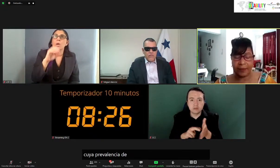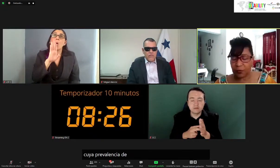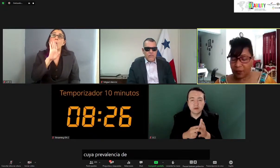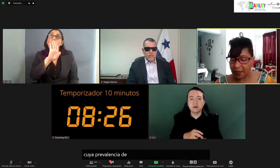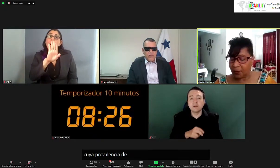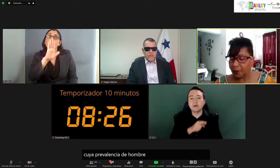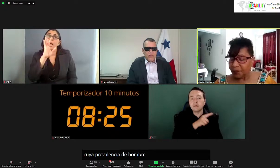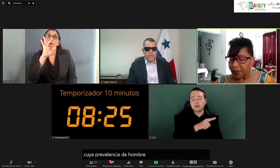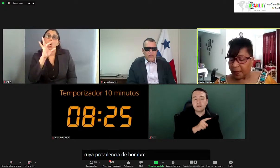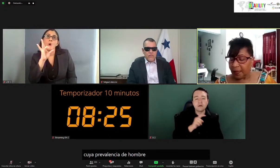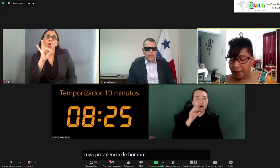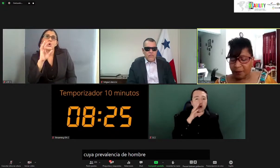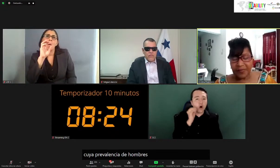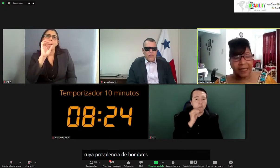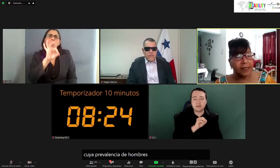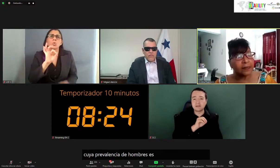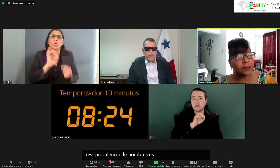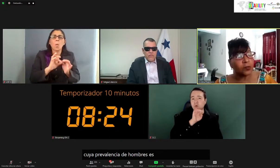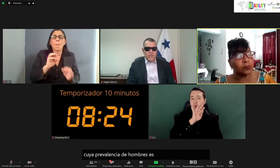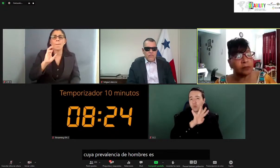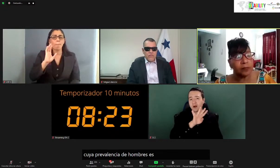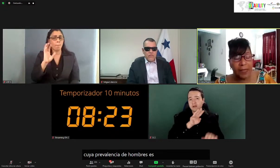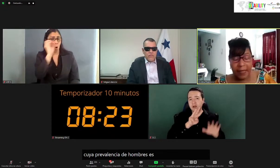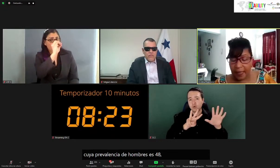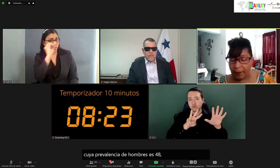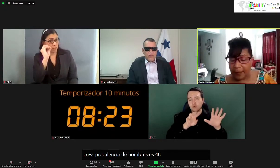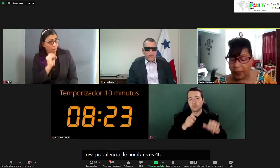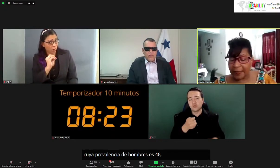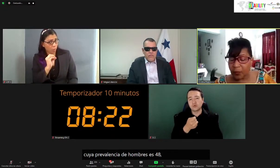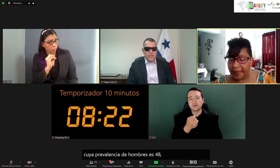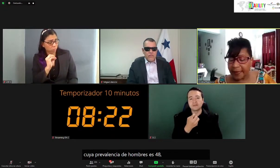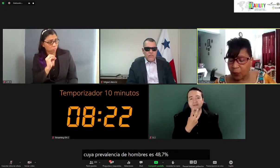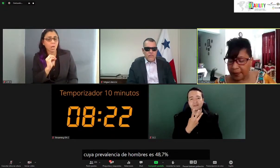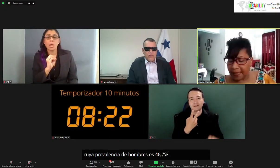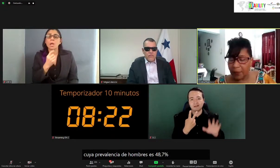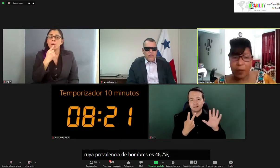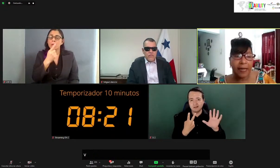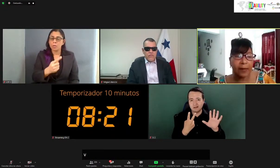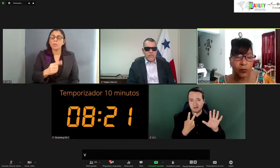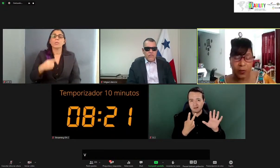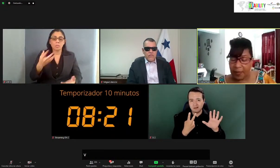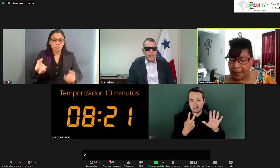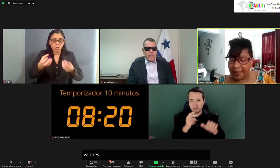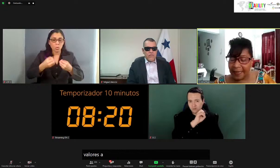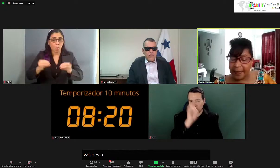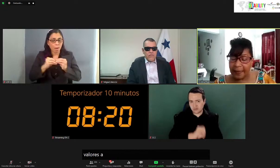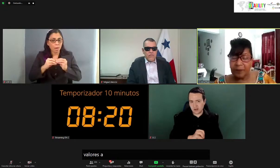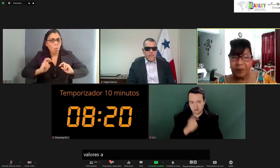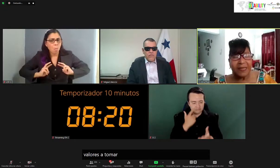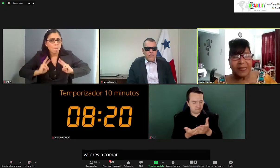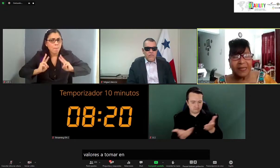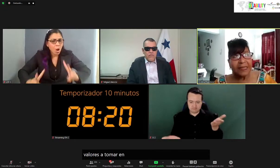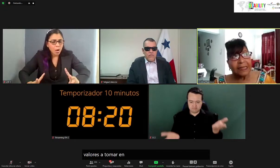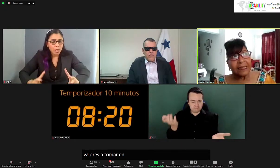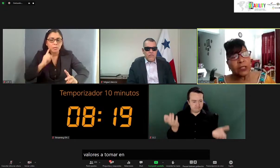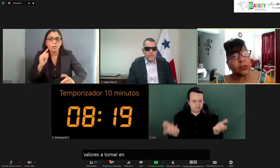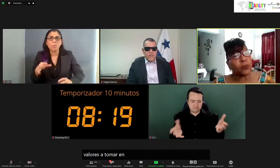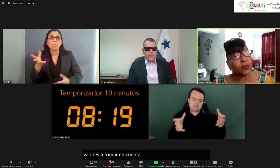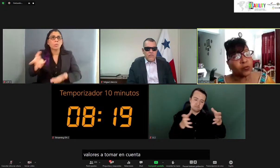the percentage of what is 48.37 and so these are